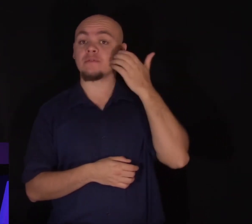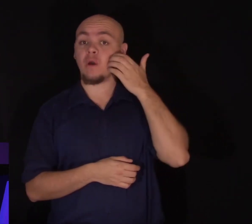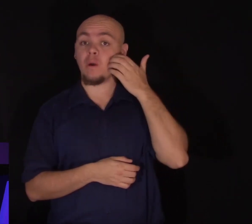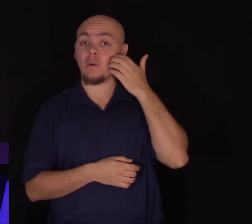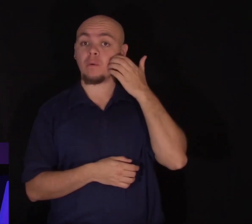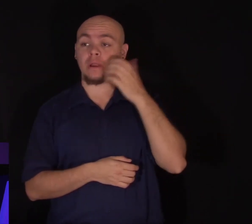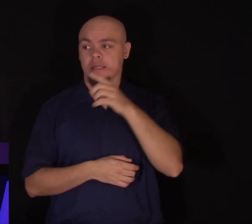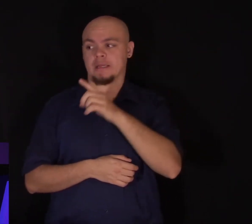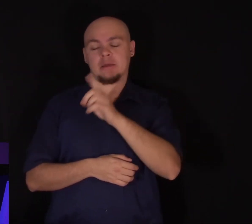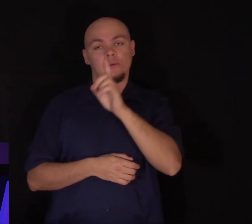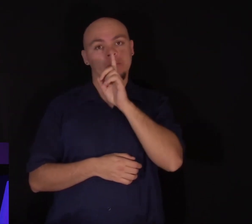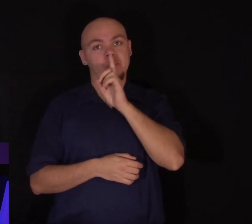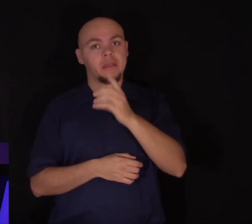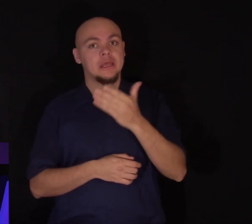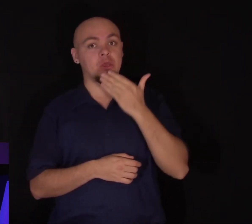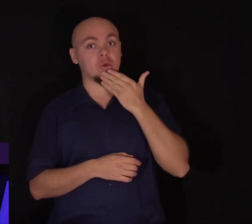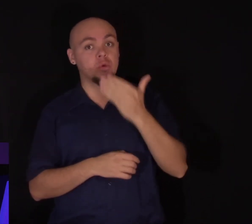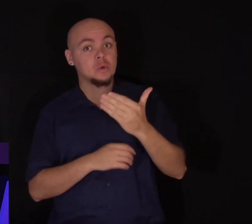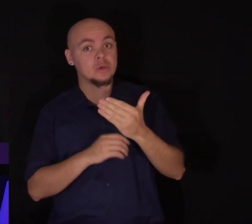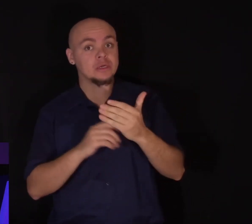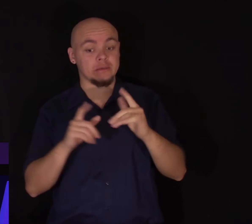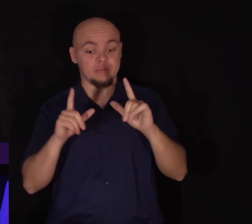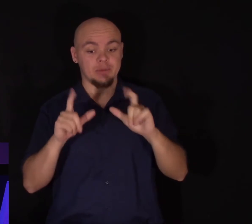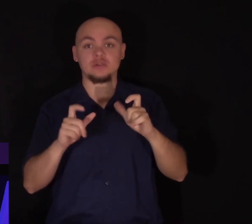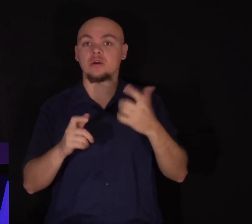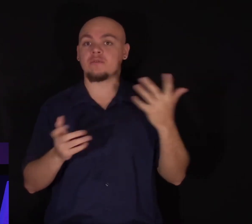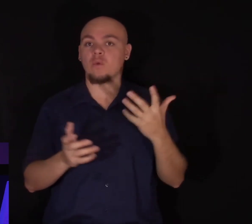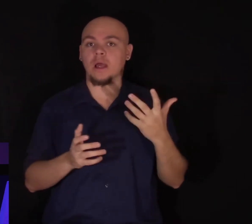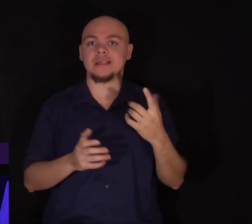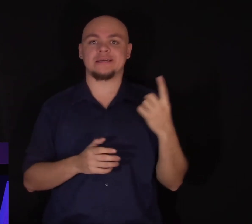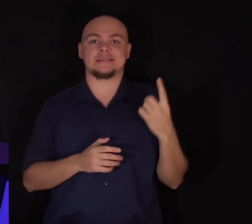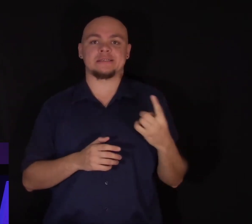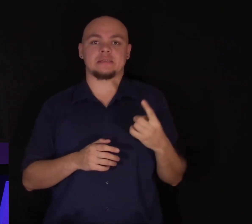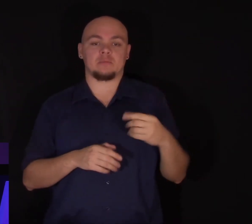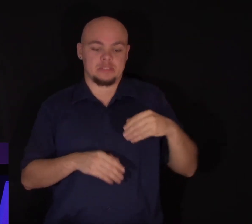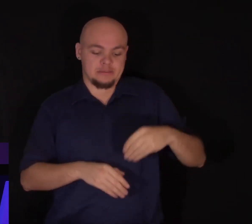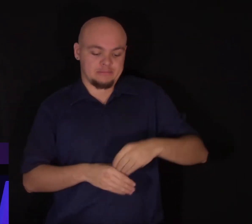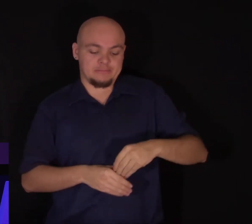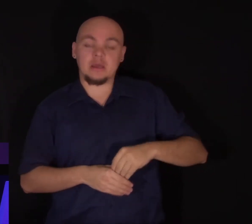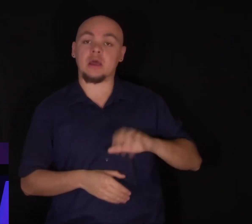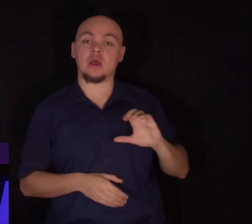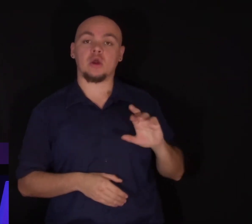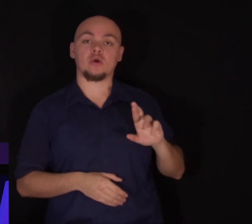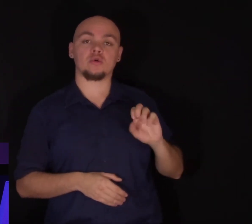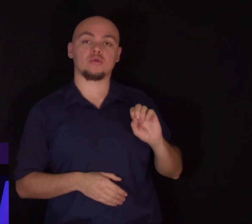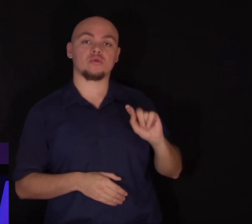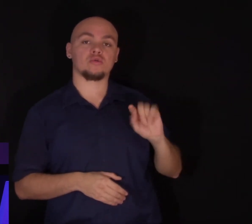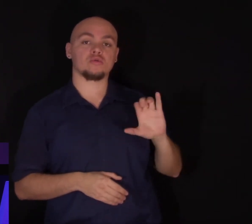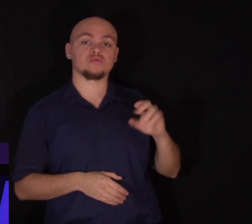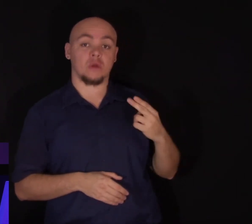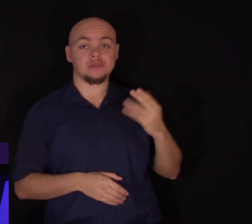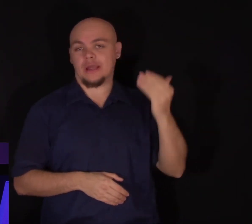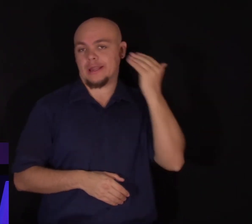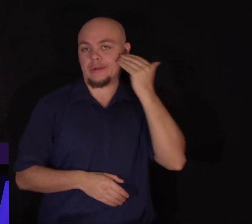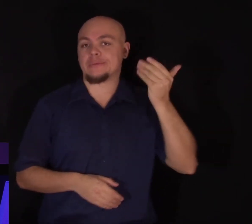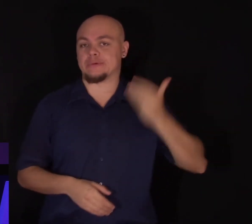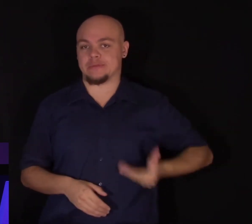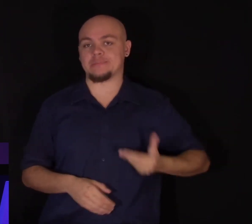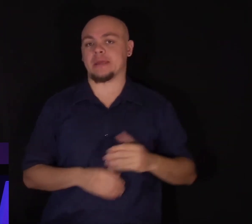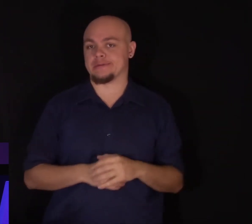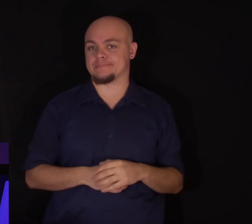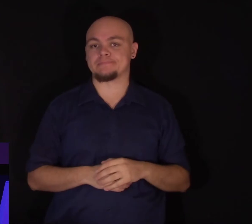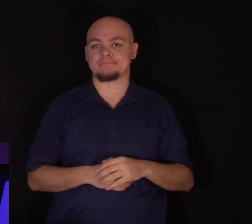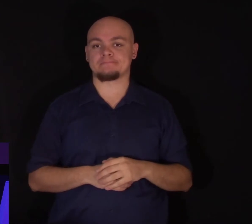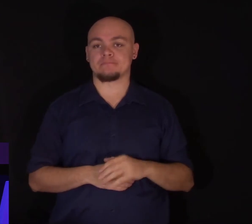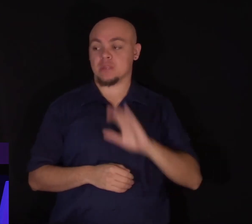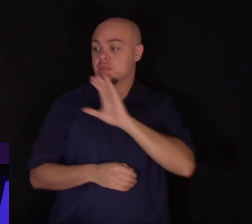sent a really well-taken photograph of someone's crotch that was taken up their skirt, and I knew it was me straight away. I grabbed the